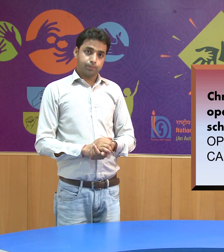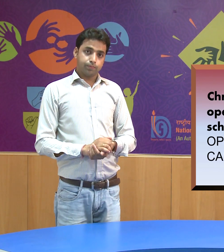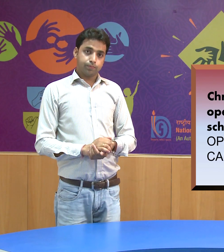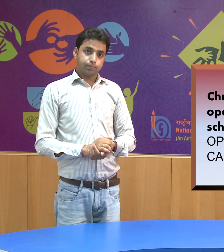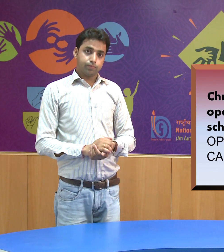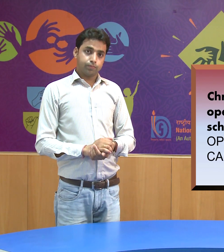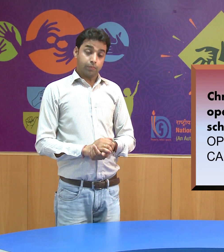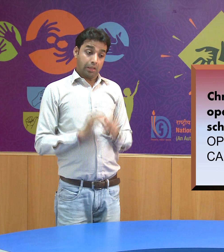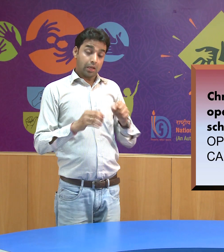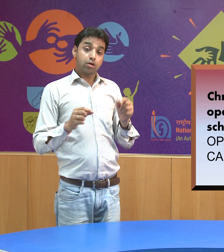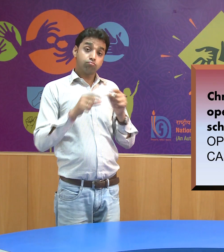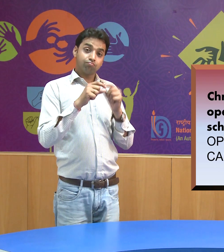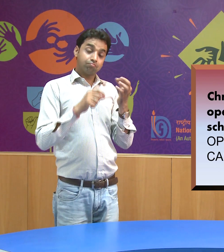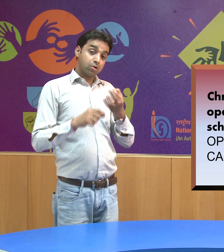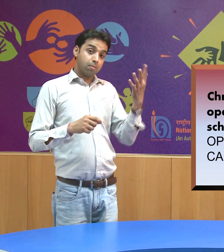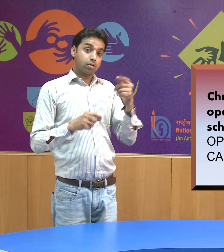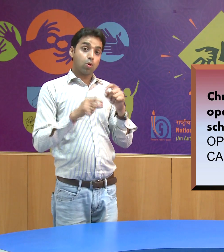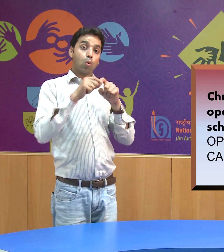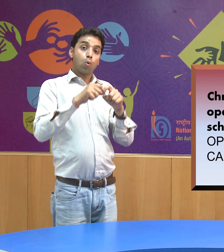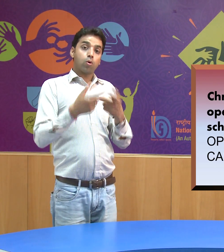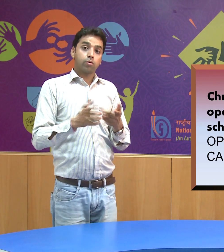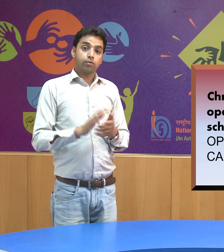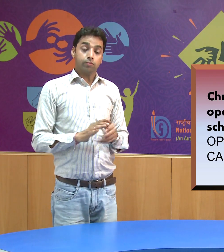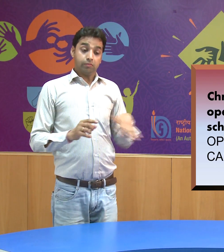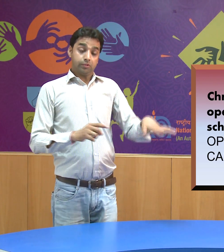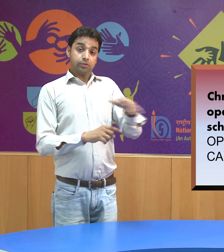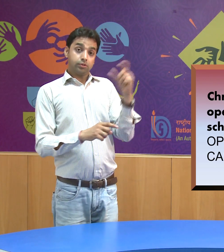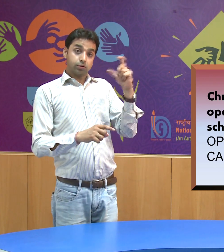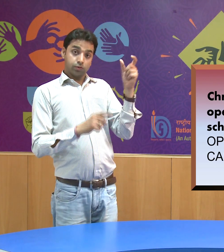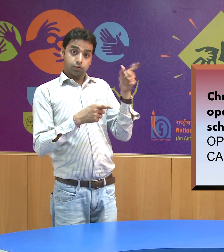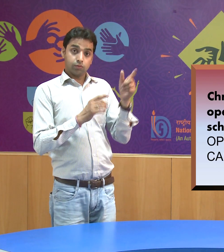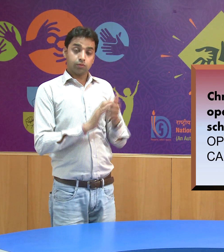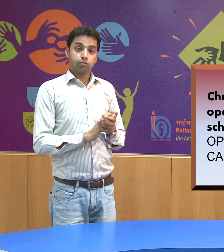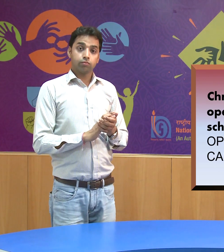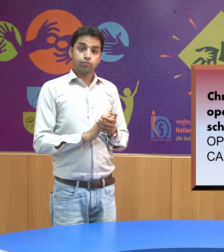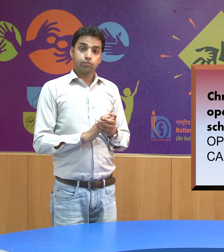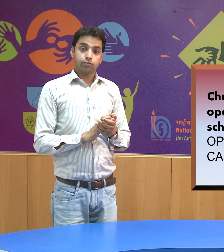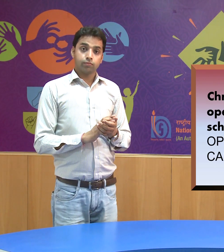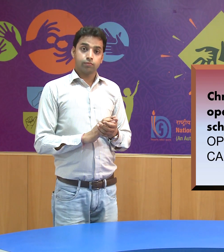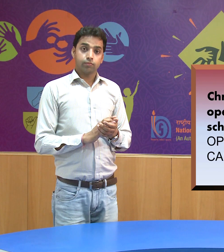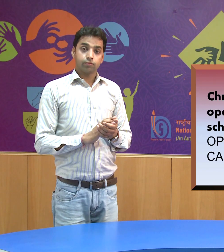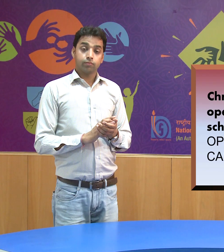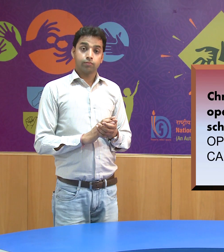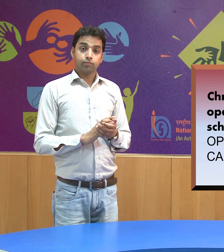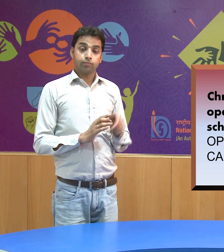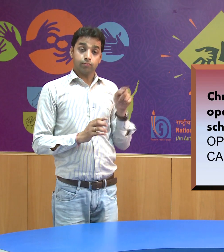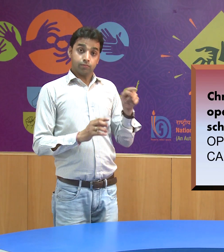The unique quality of these institutions was that they were